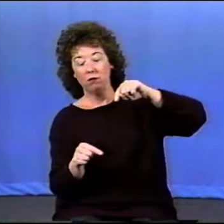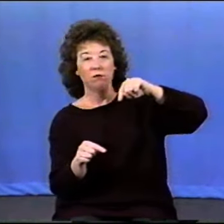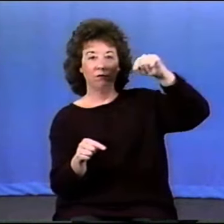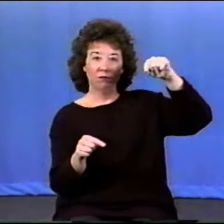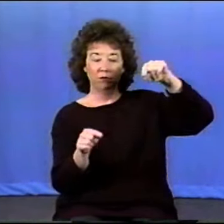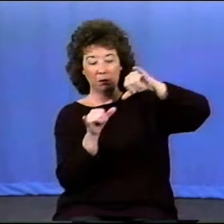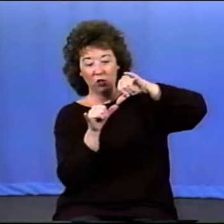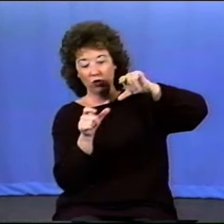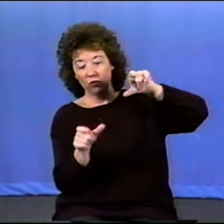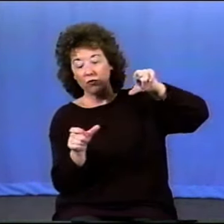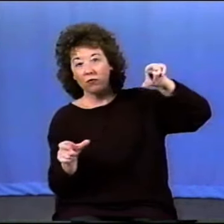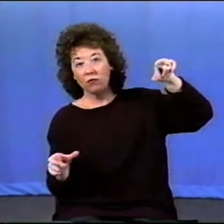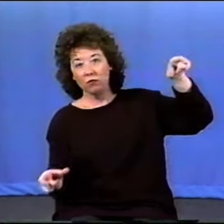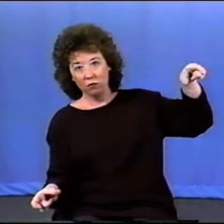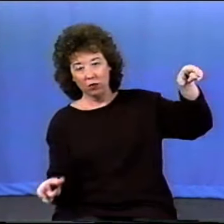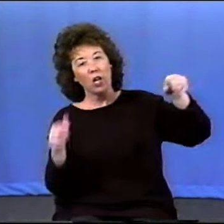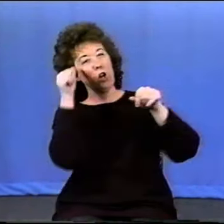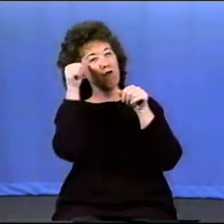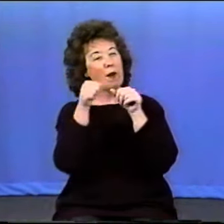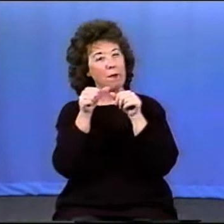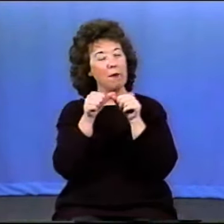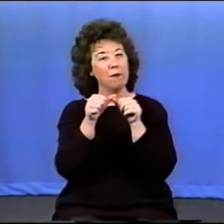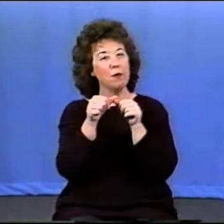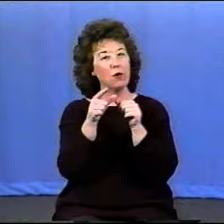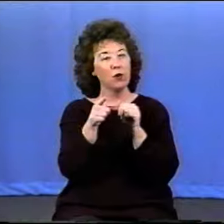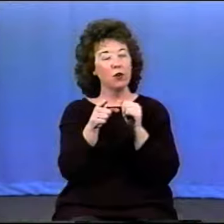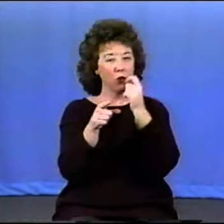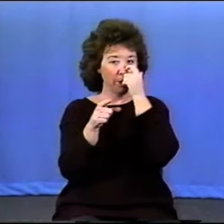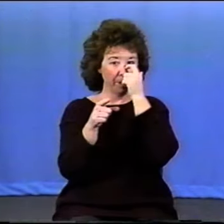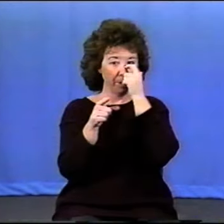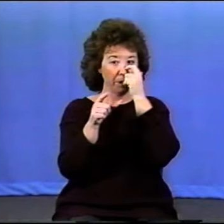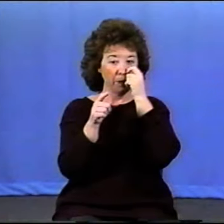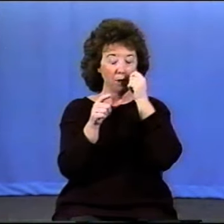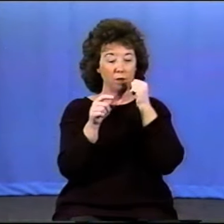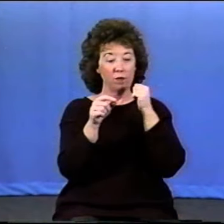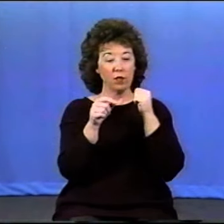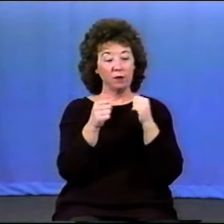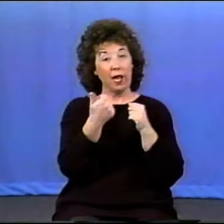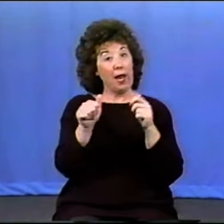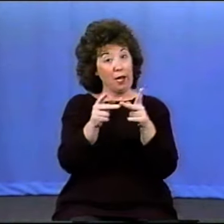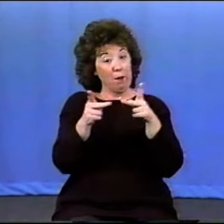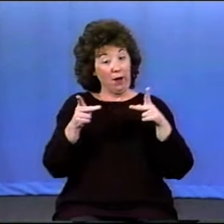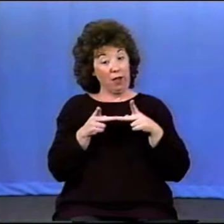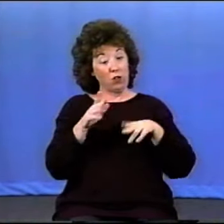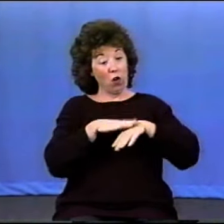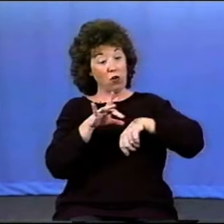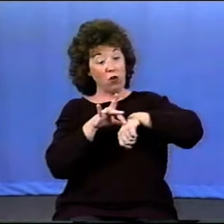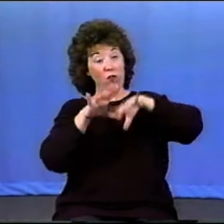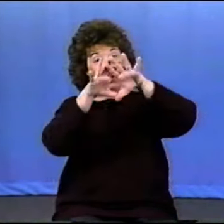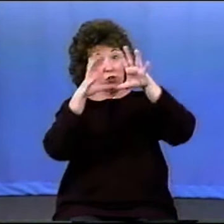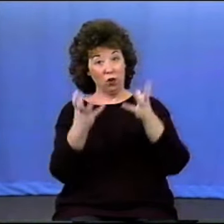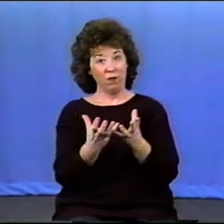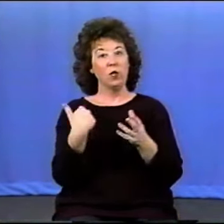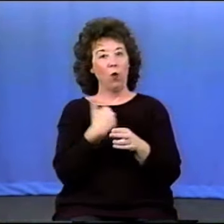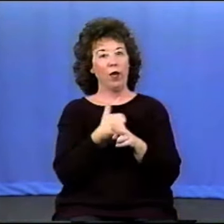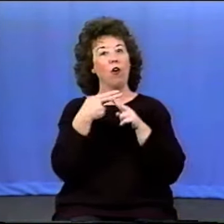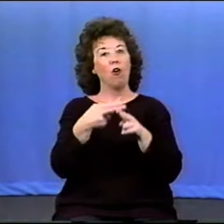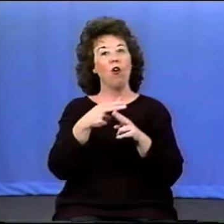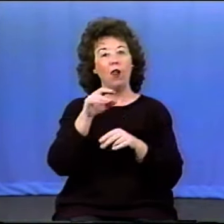And remember that locations on the Earth's surface are measured in degrees,